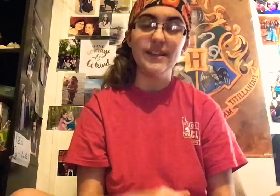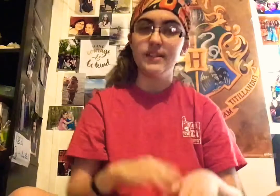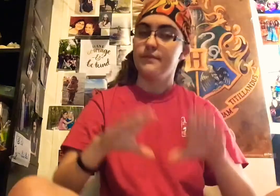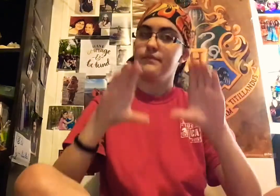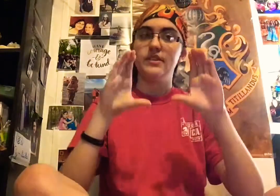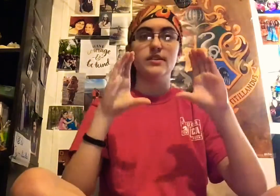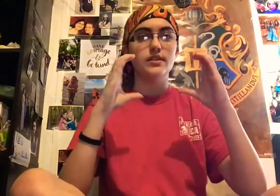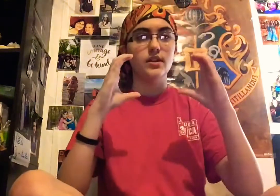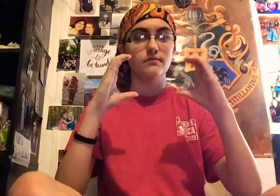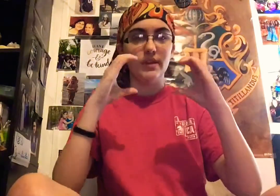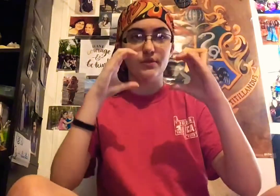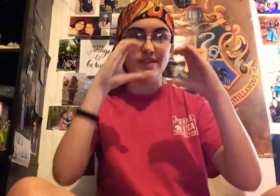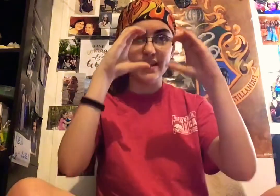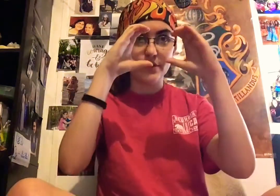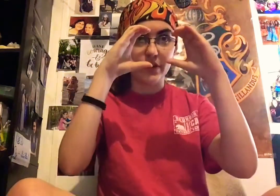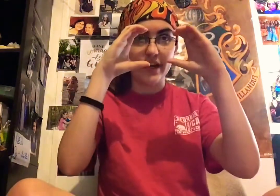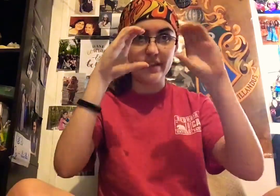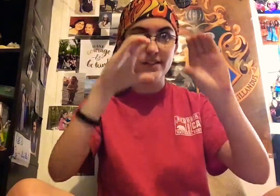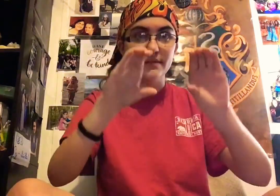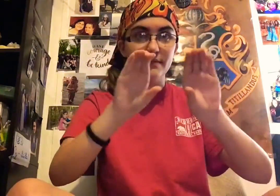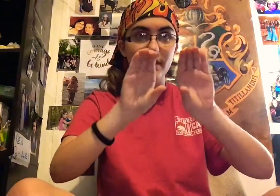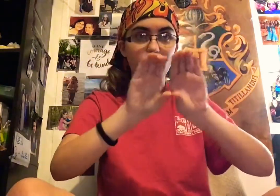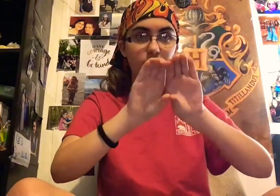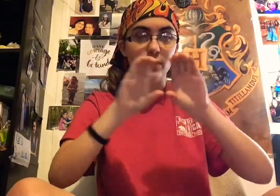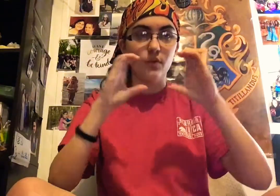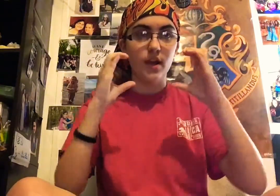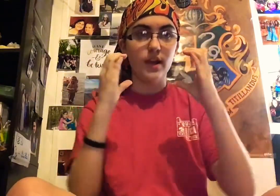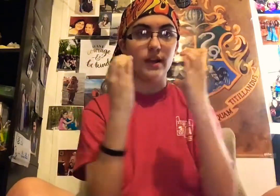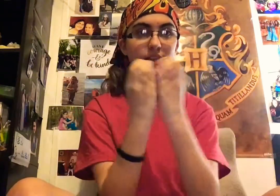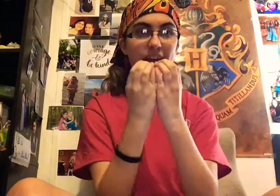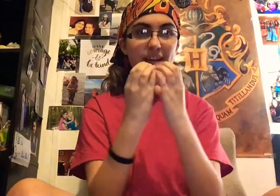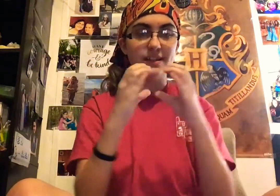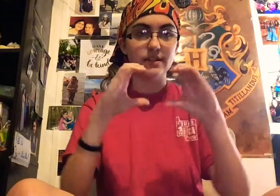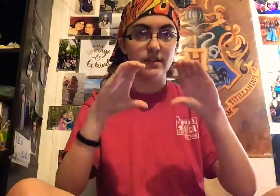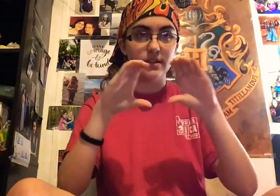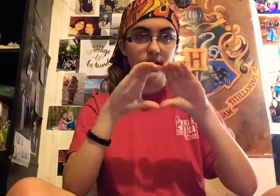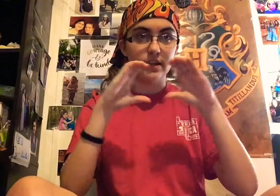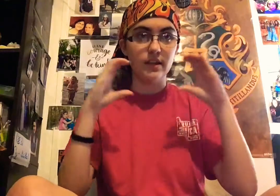Class is make 2 C's with your hands and go class.